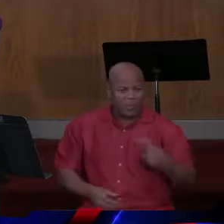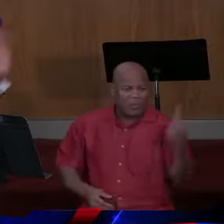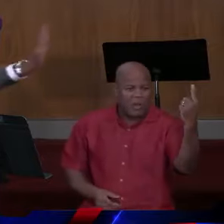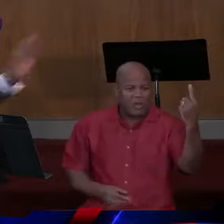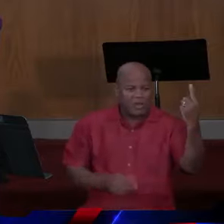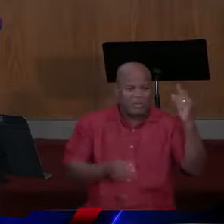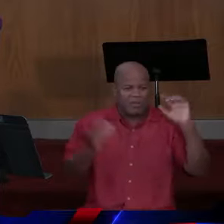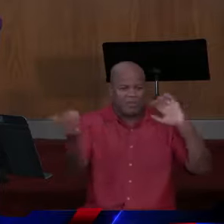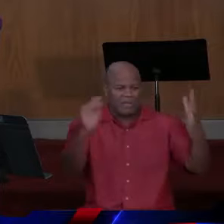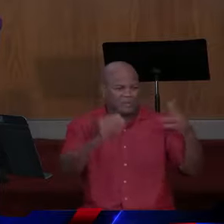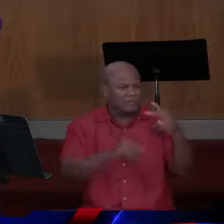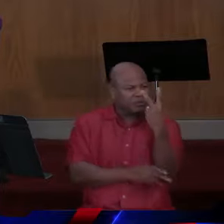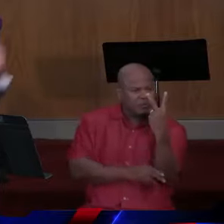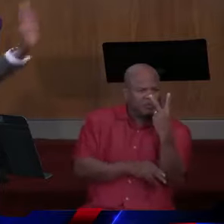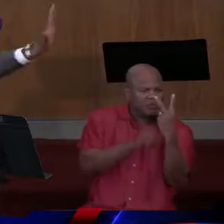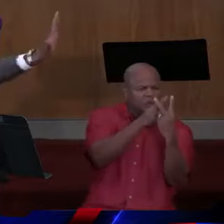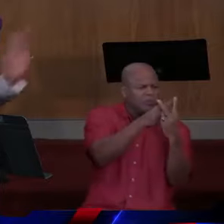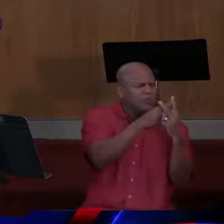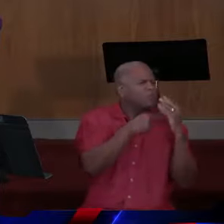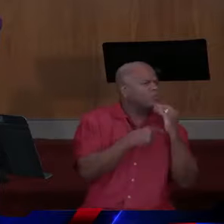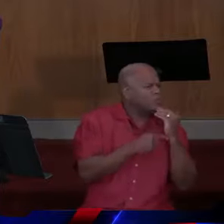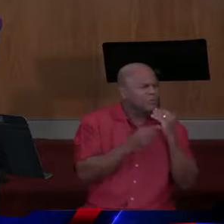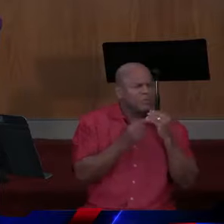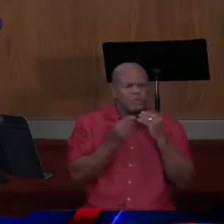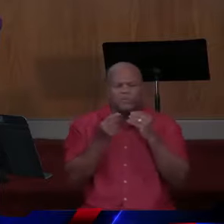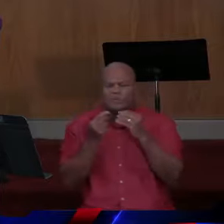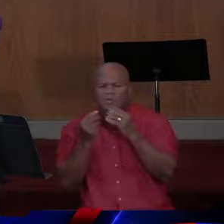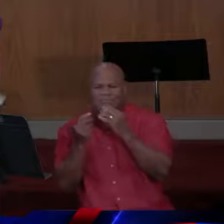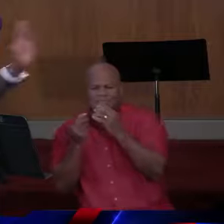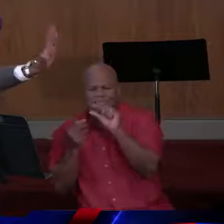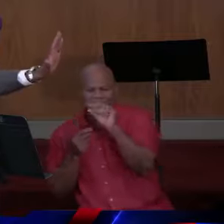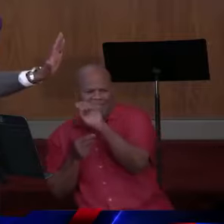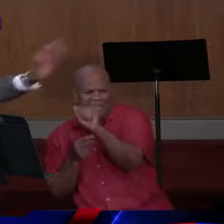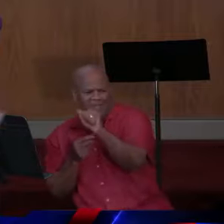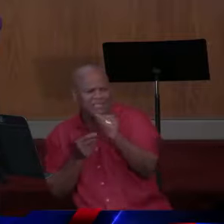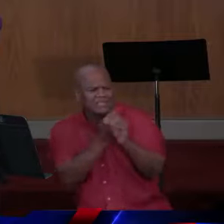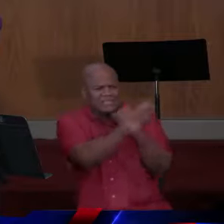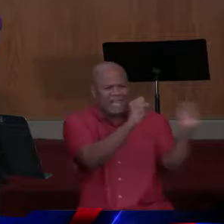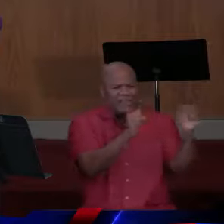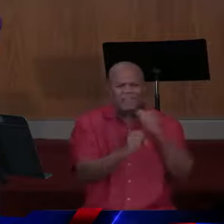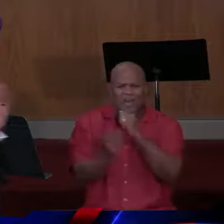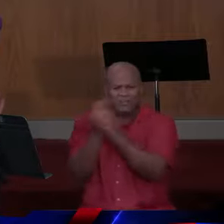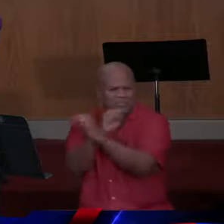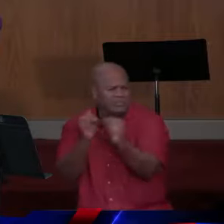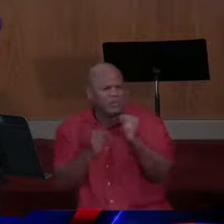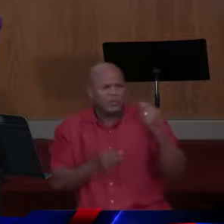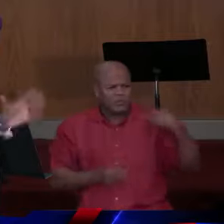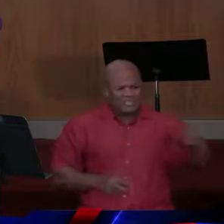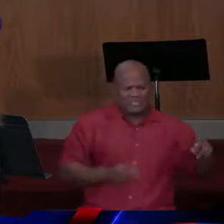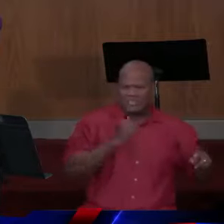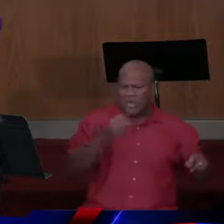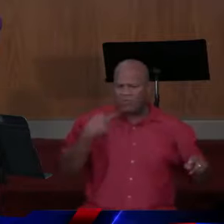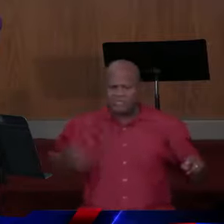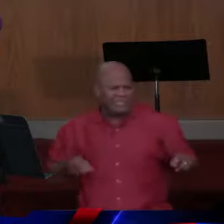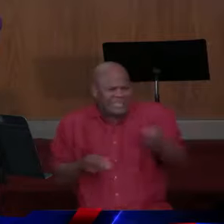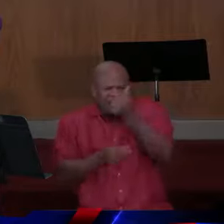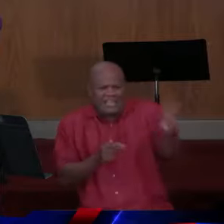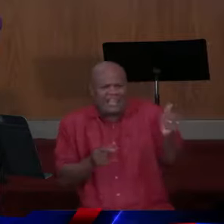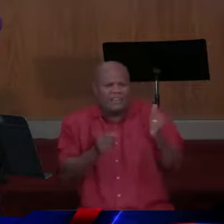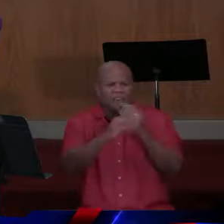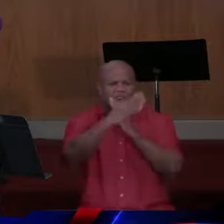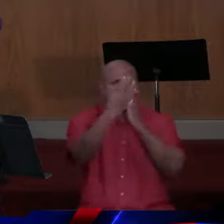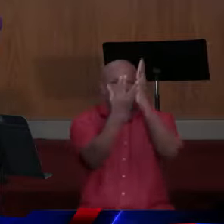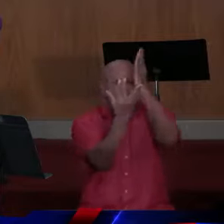What two? Jew, Gentile. What two? Saints and sinners. What two? Religious, non-religious. What two? Anything that divides